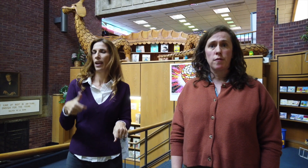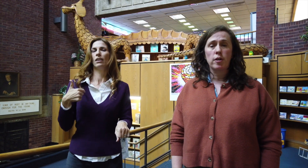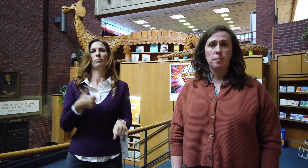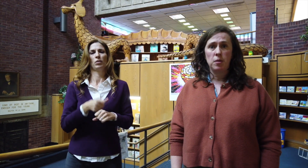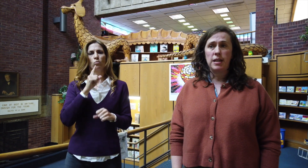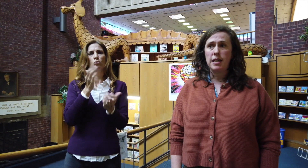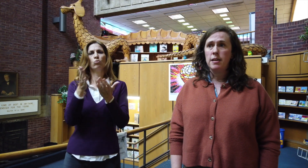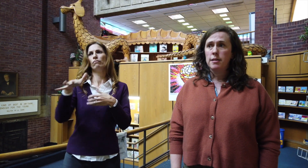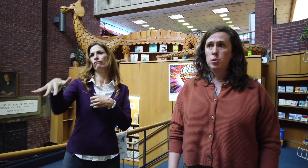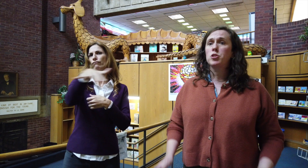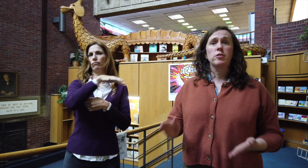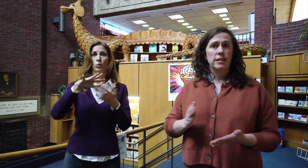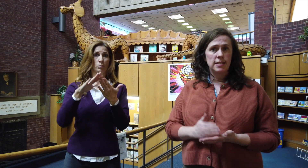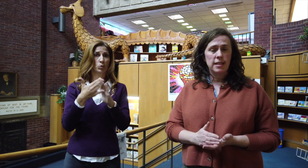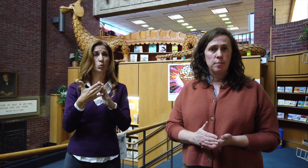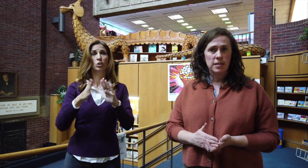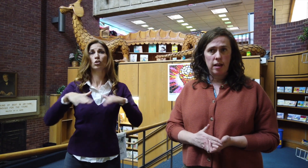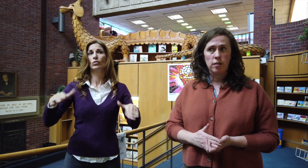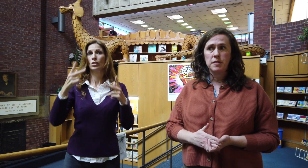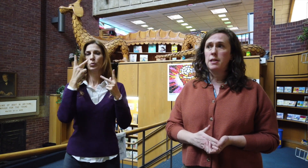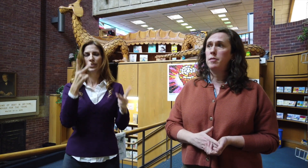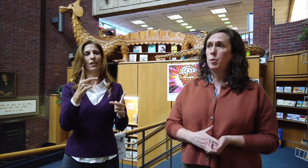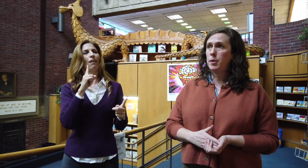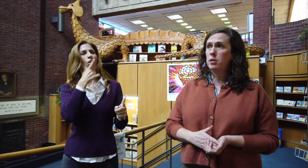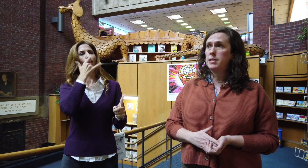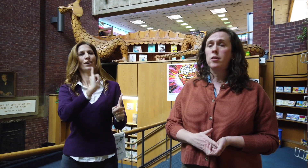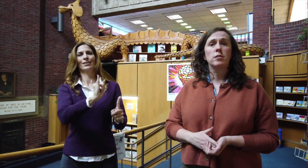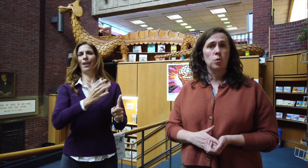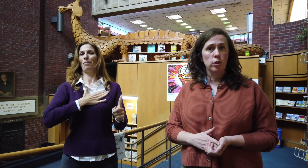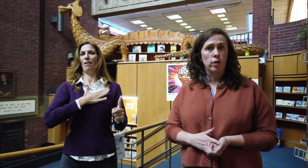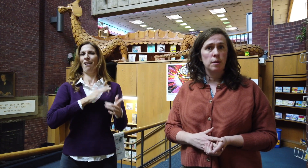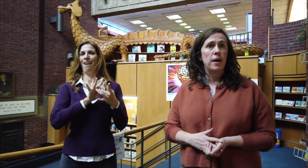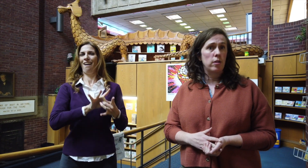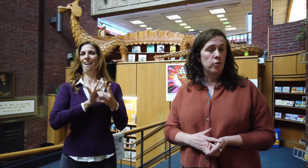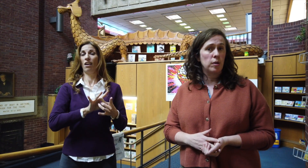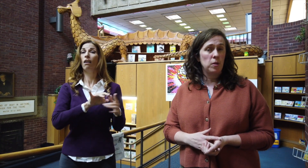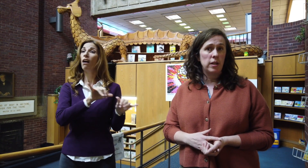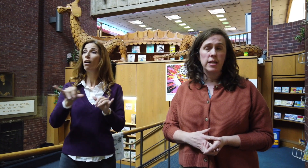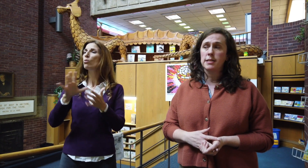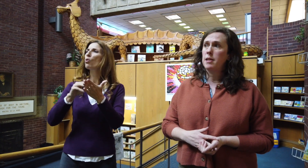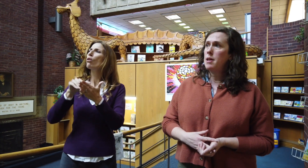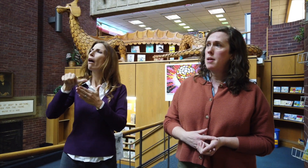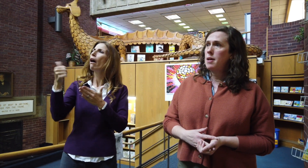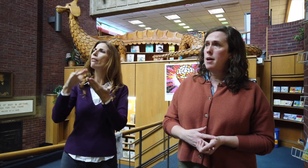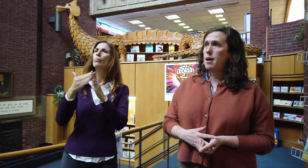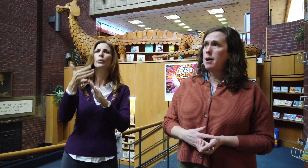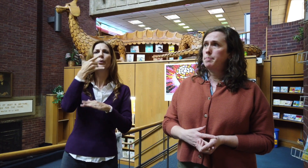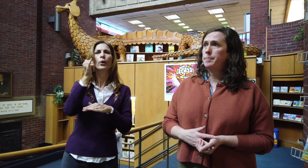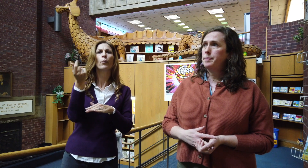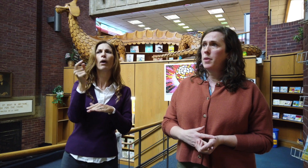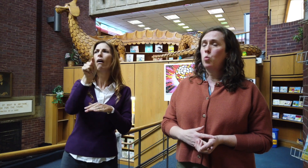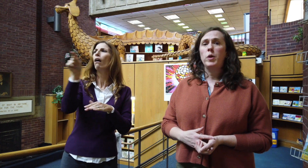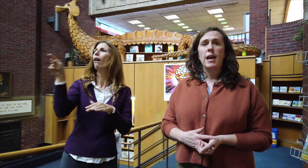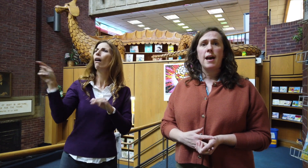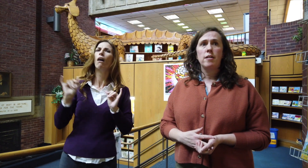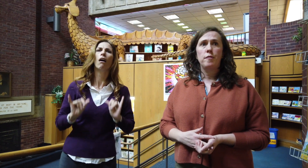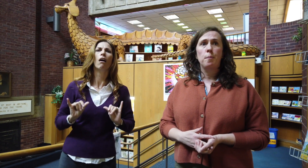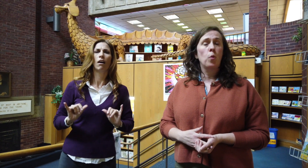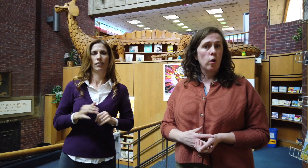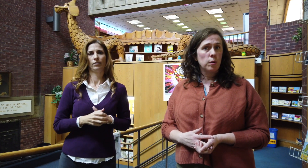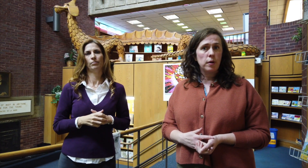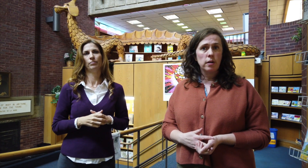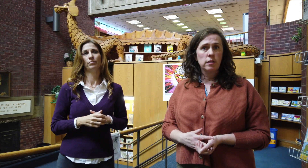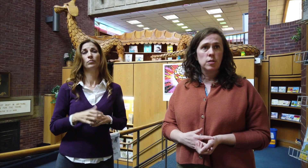to serve our community, so children can see themselves in the books and also learn about other communities. We